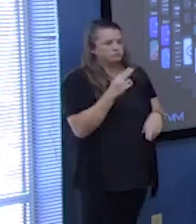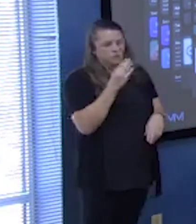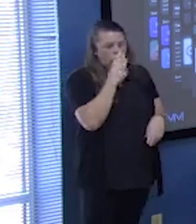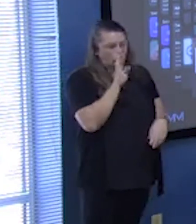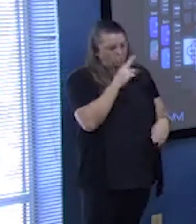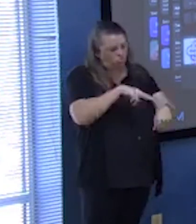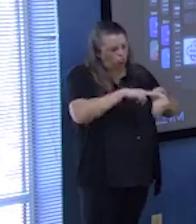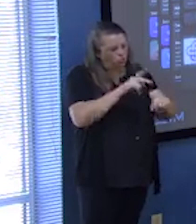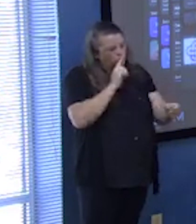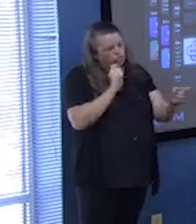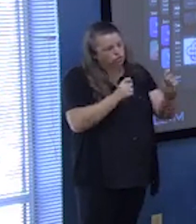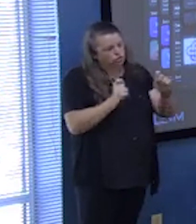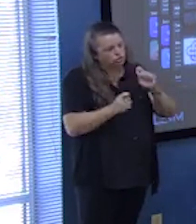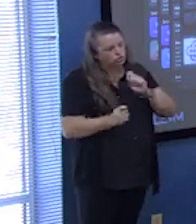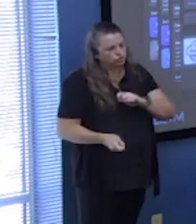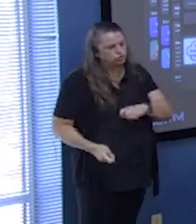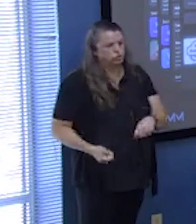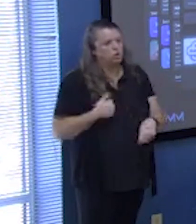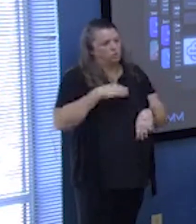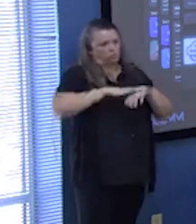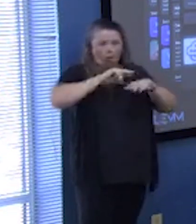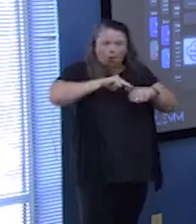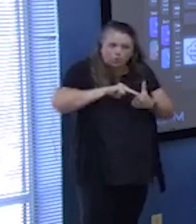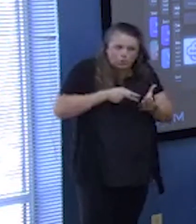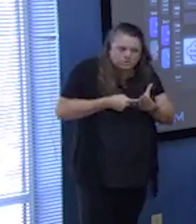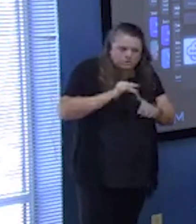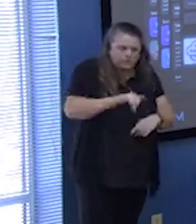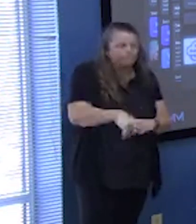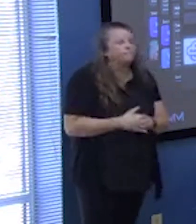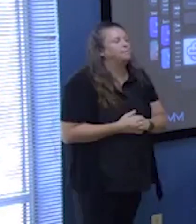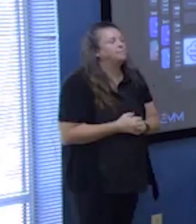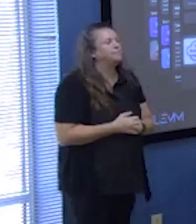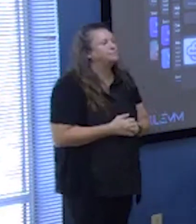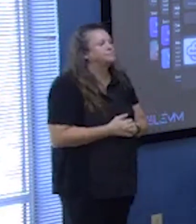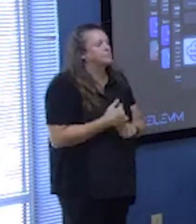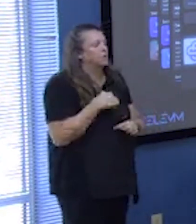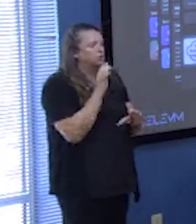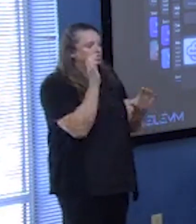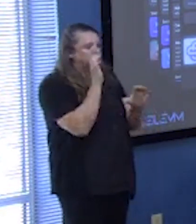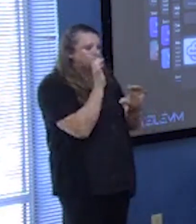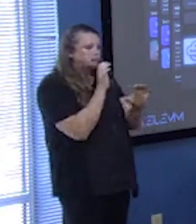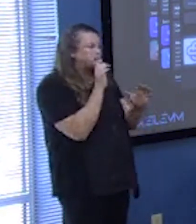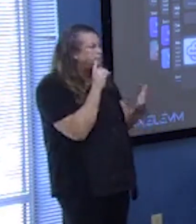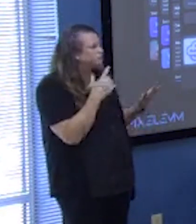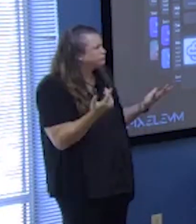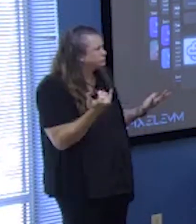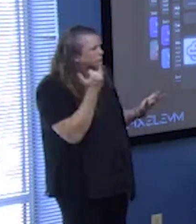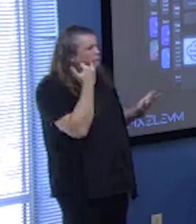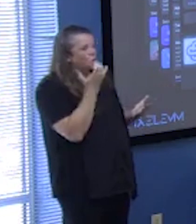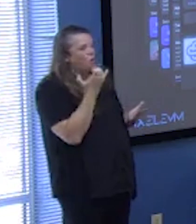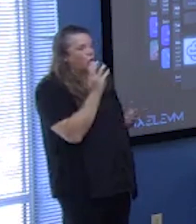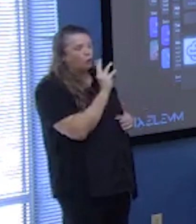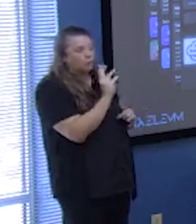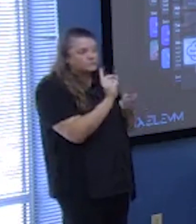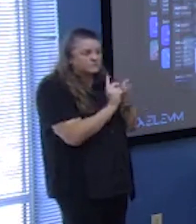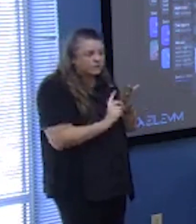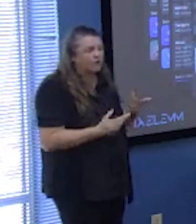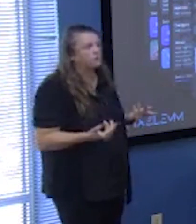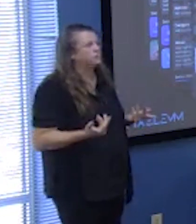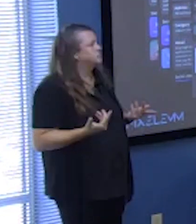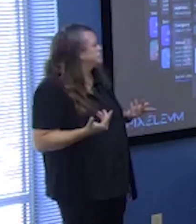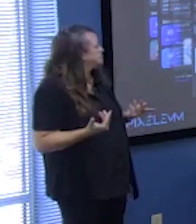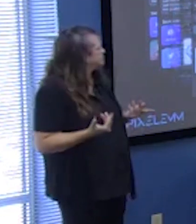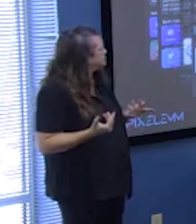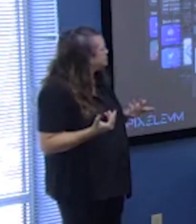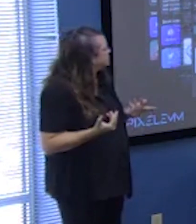them up every single time. We did that on purpose. So with this search, we search Synalgic, okay? Someone wants website design, etc. We